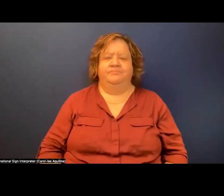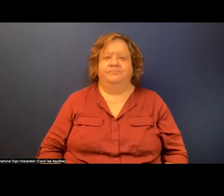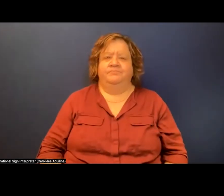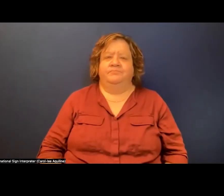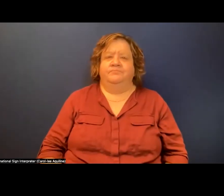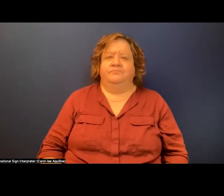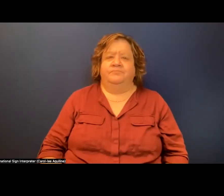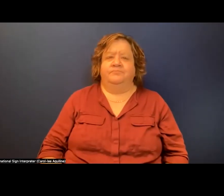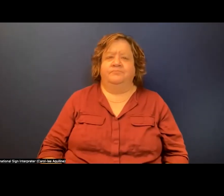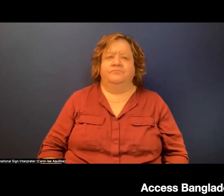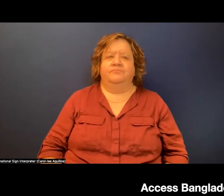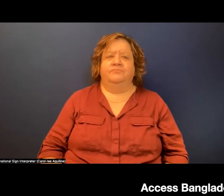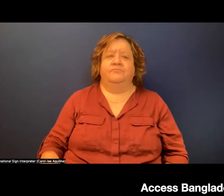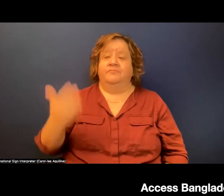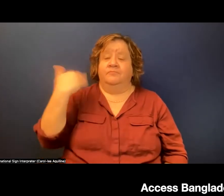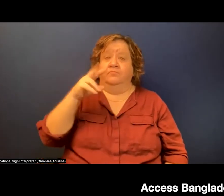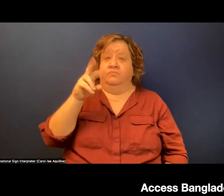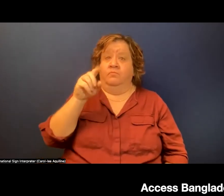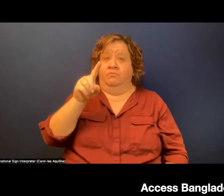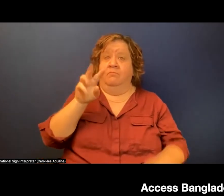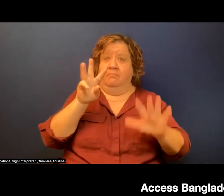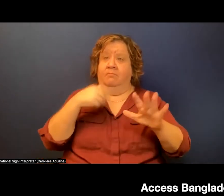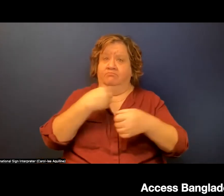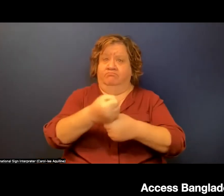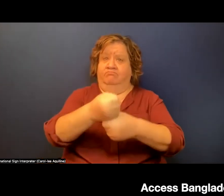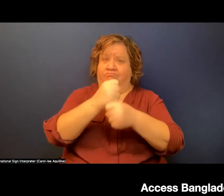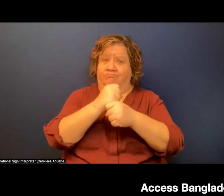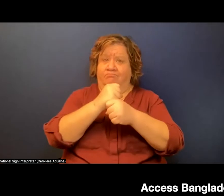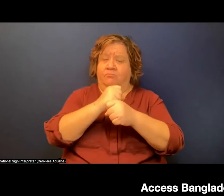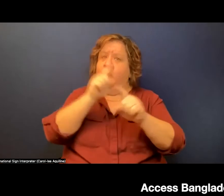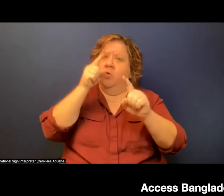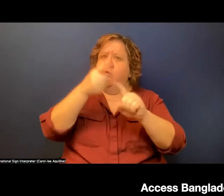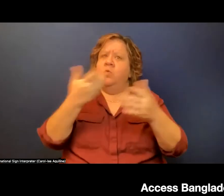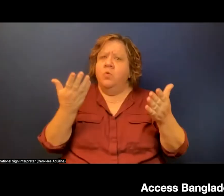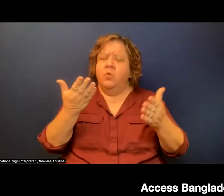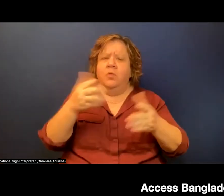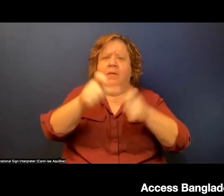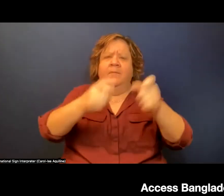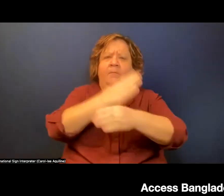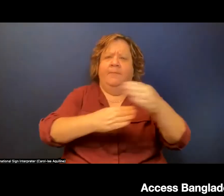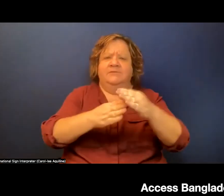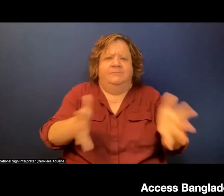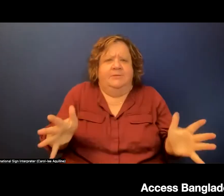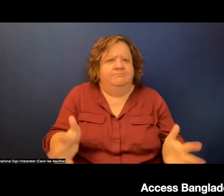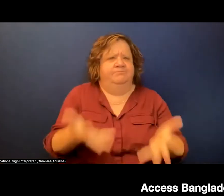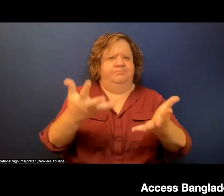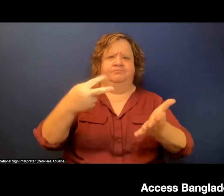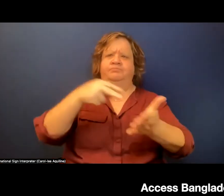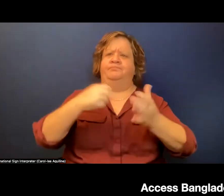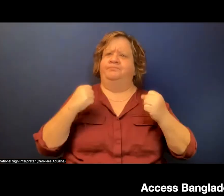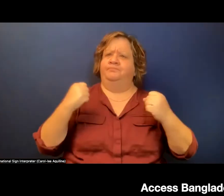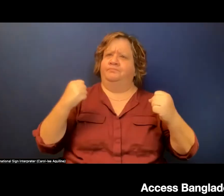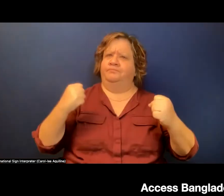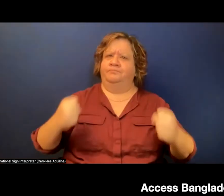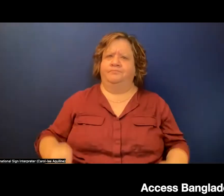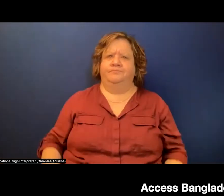in empowering people with disabilities. We six organizations, Access Bangladesh Foundation, DCF,